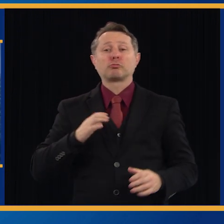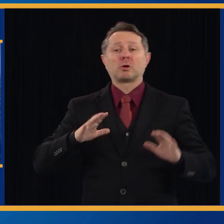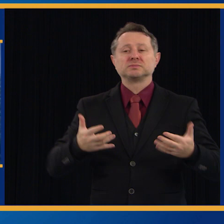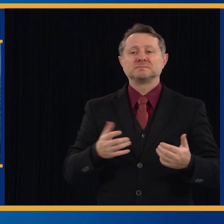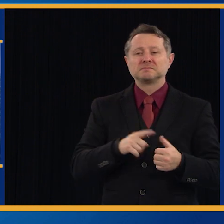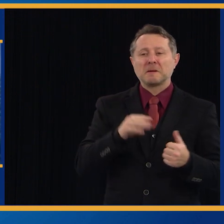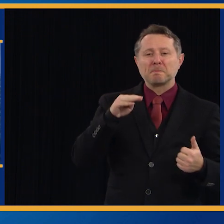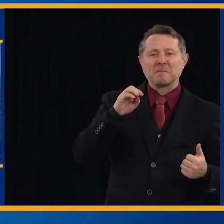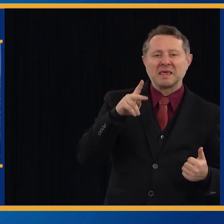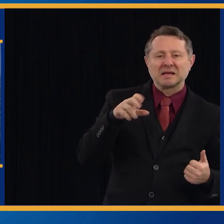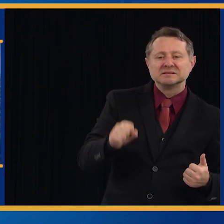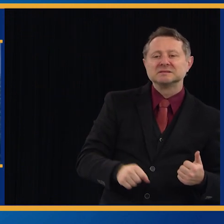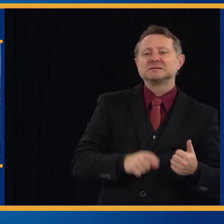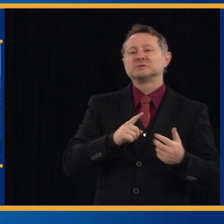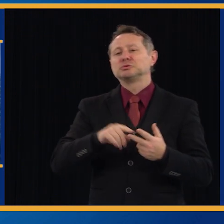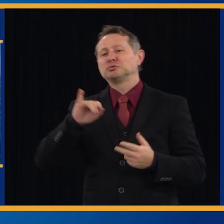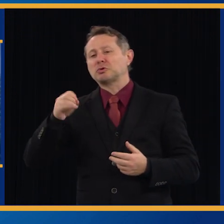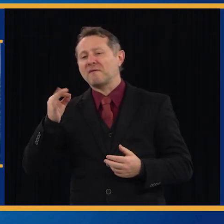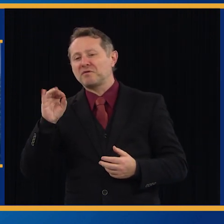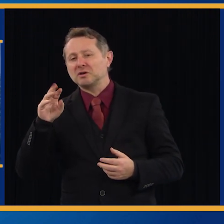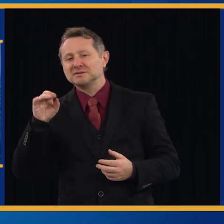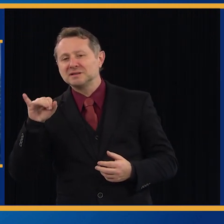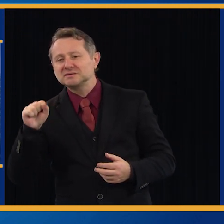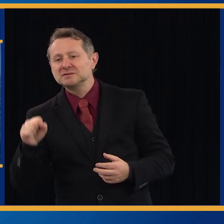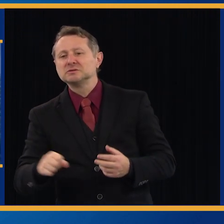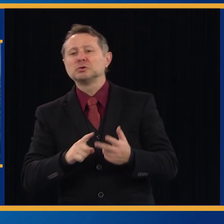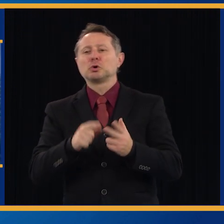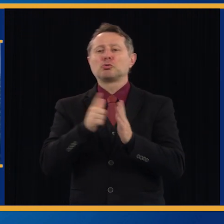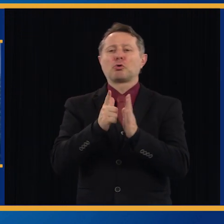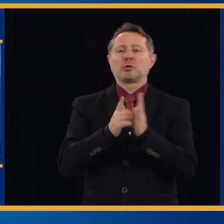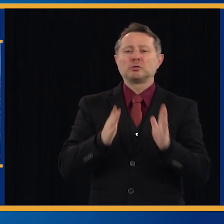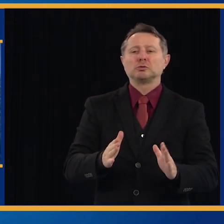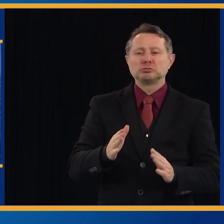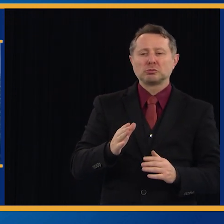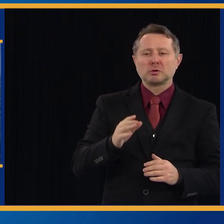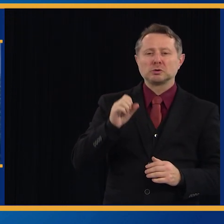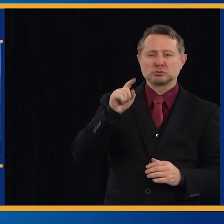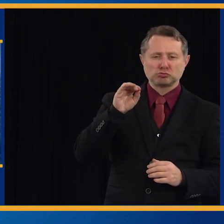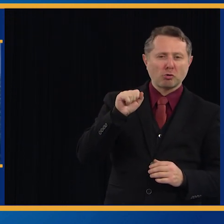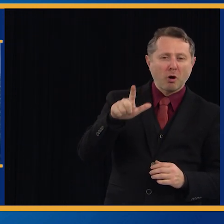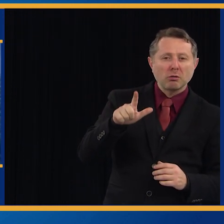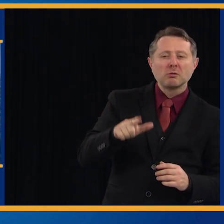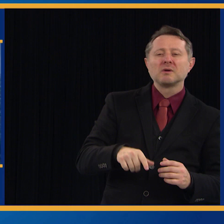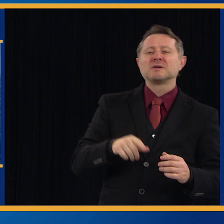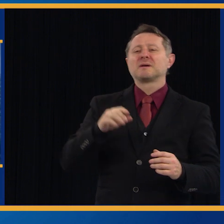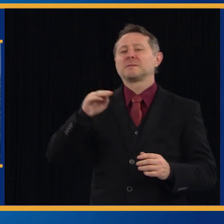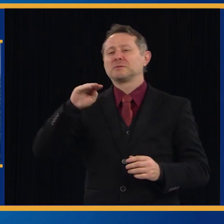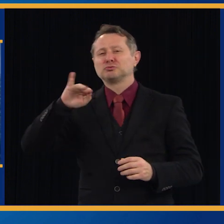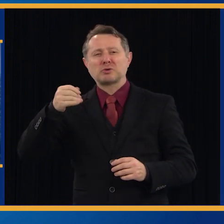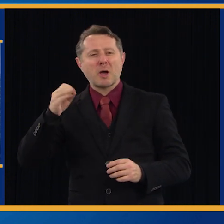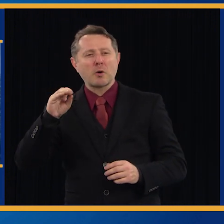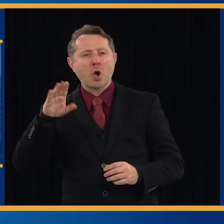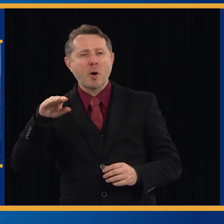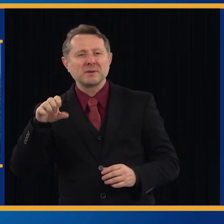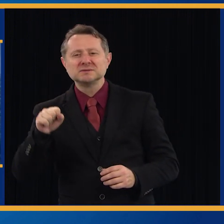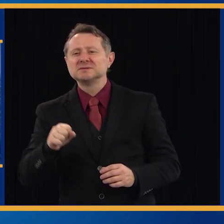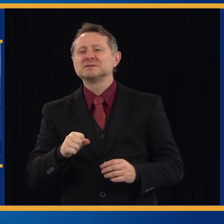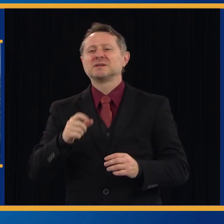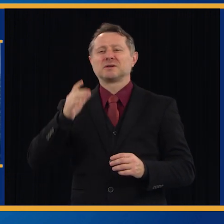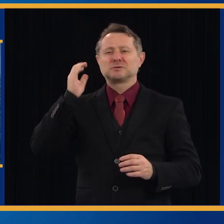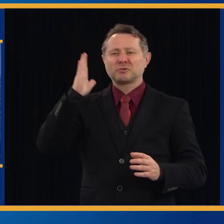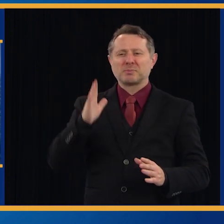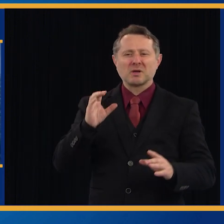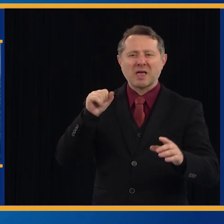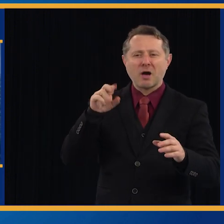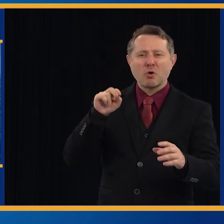Jeffries, Attorney General Leticia James, Speaker Carl Heastie, and Bronx Borough President Ruben Diaz, who will be